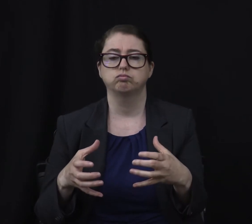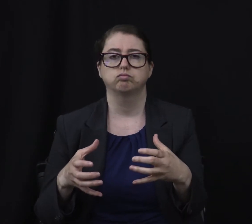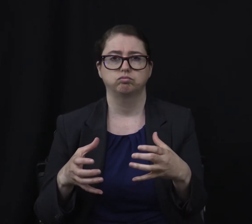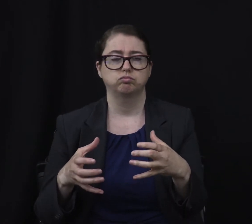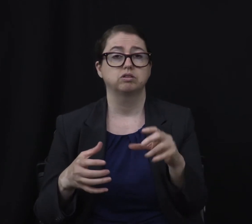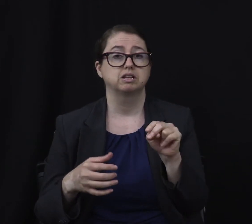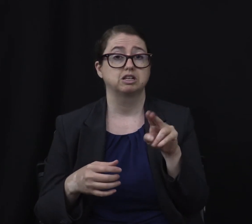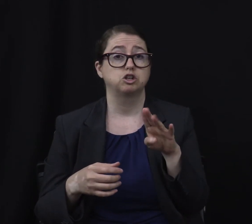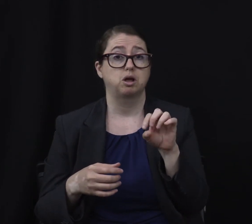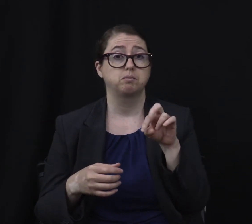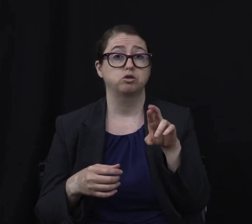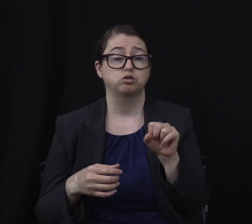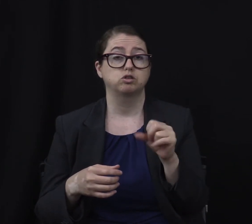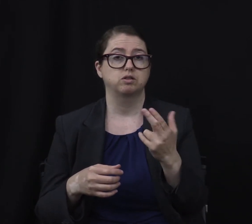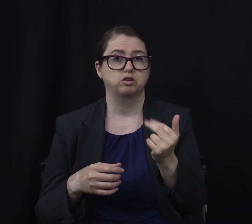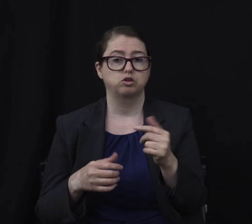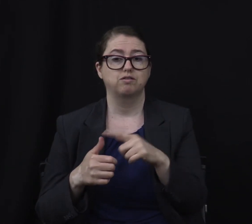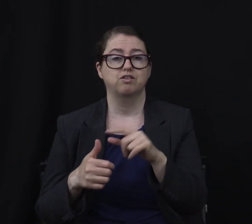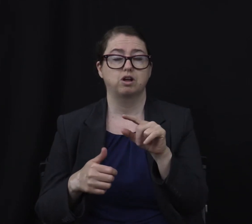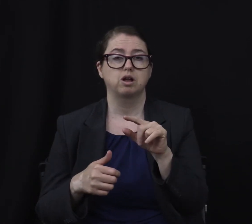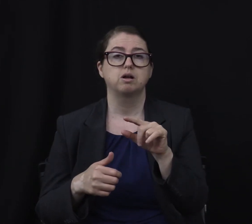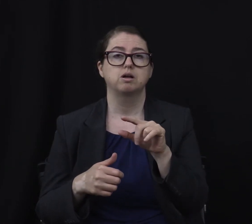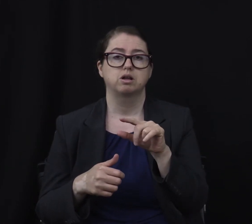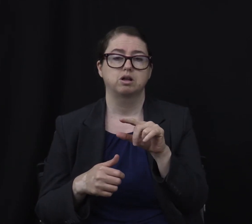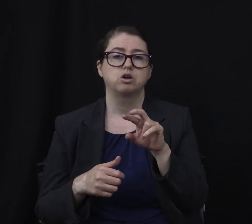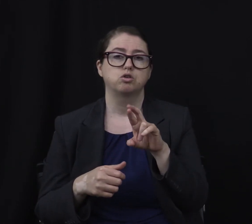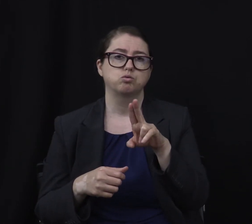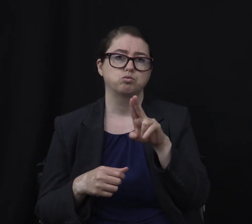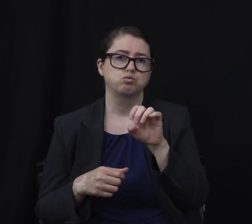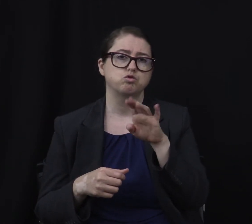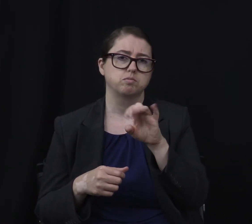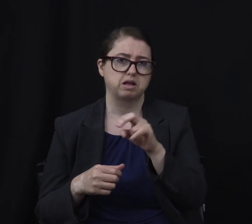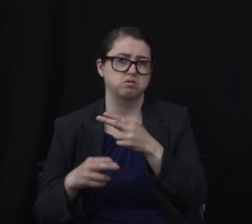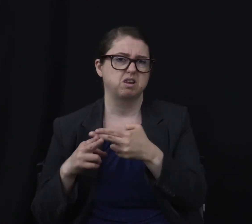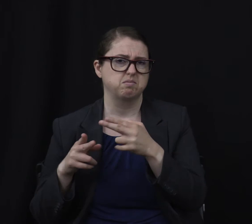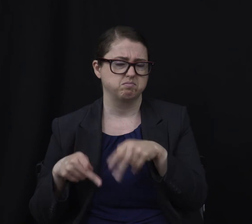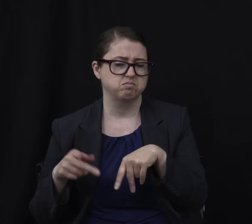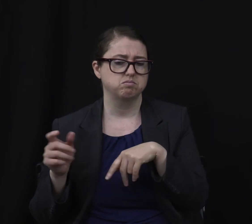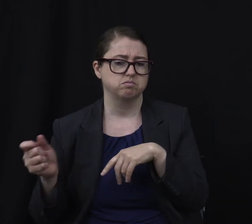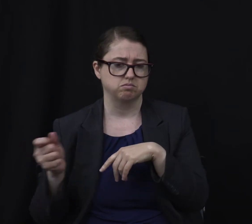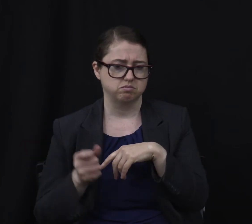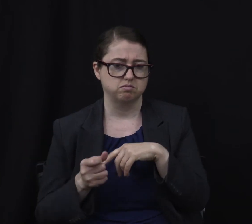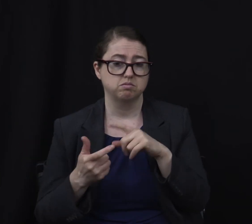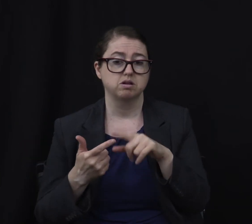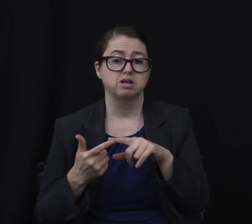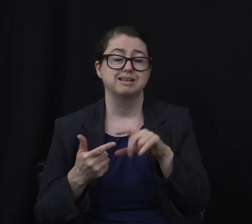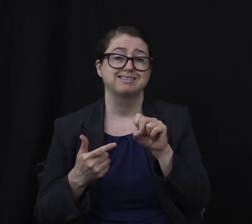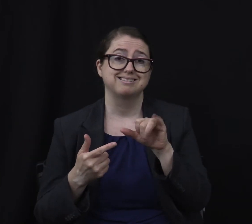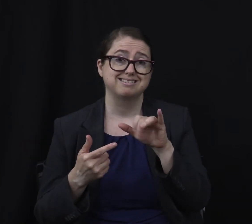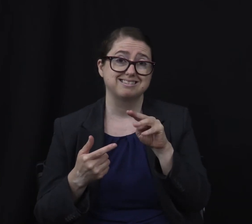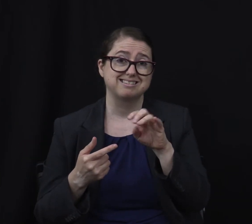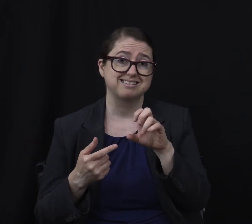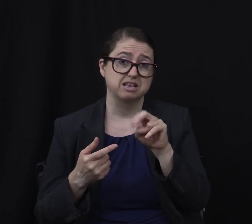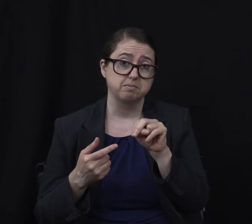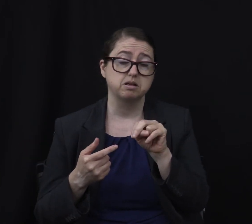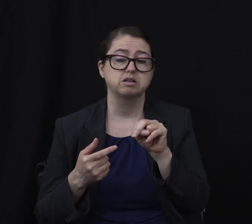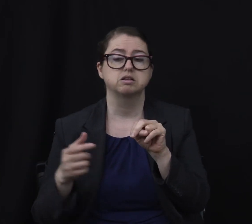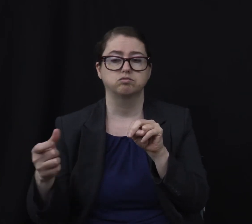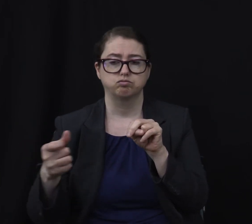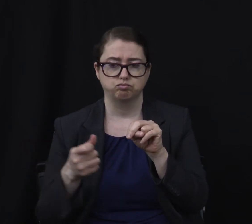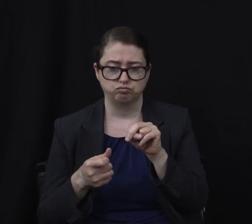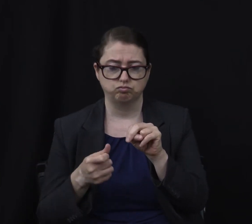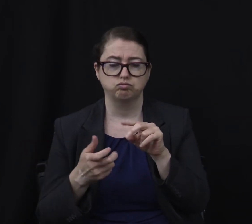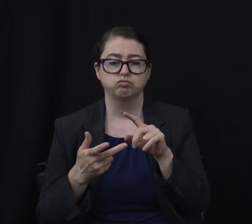Reuben, there was Shammua. From the tribe of Simeon, there was Shaphat. From the tribe of Judah, there was